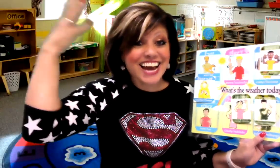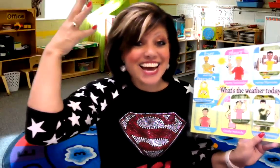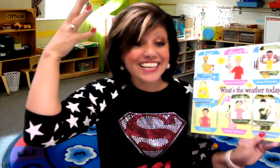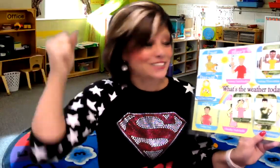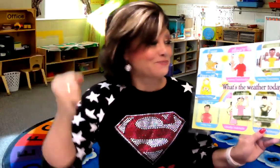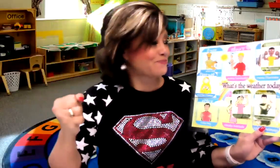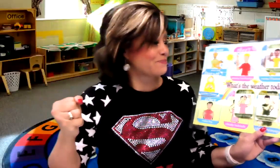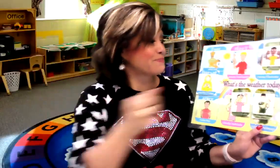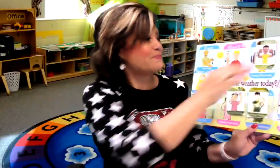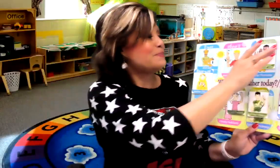Sunshine.